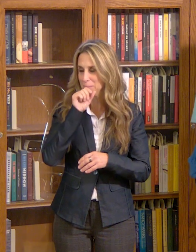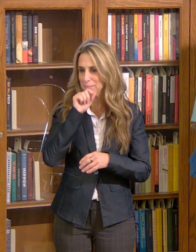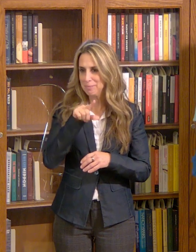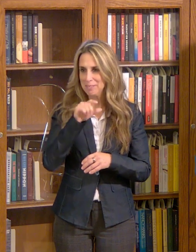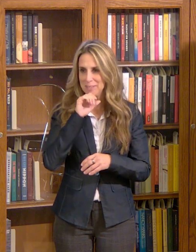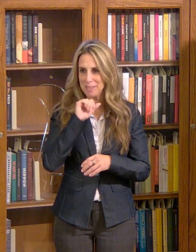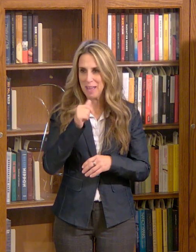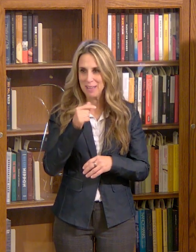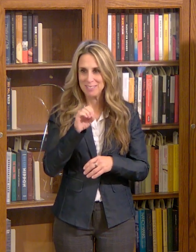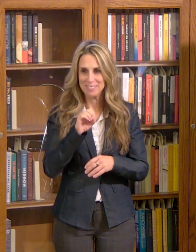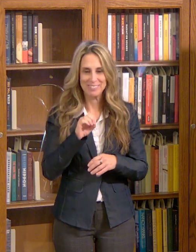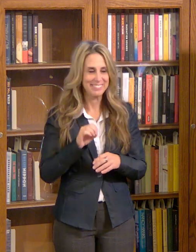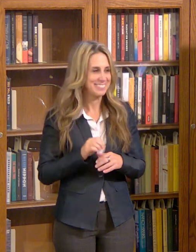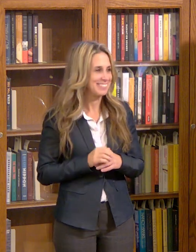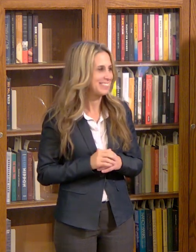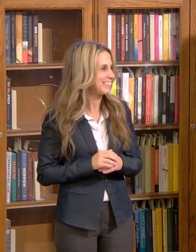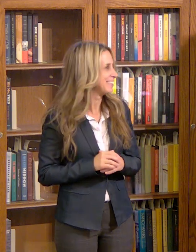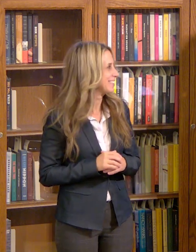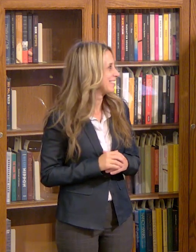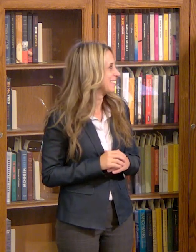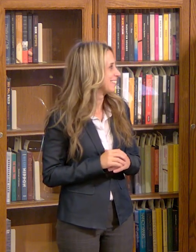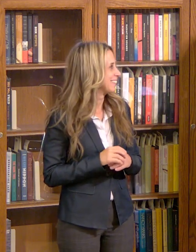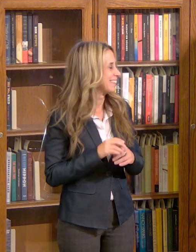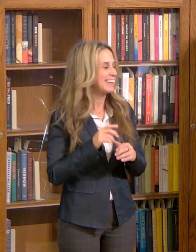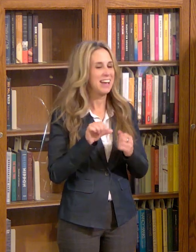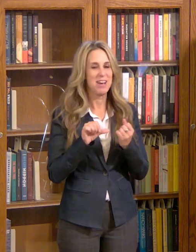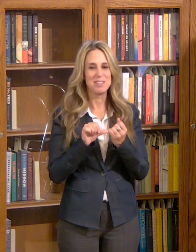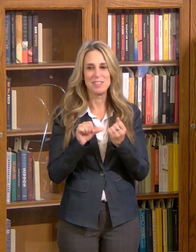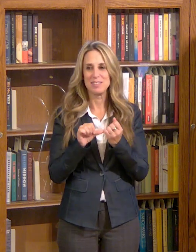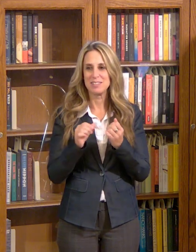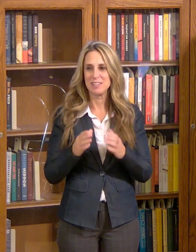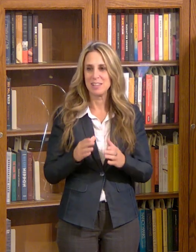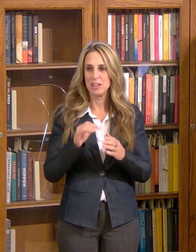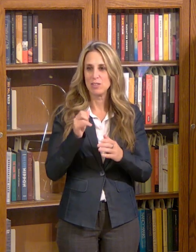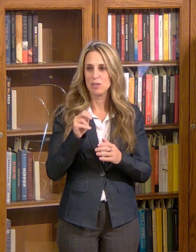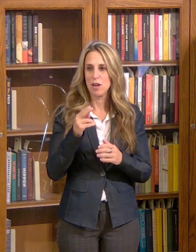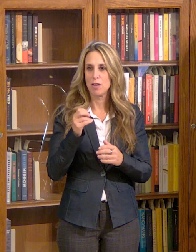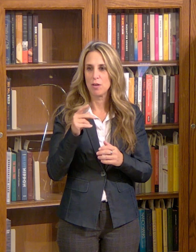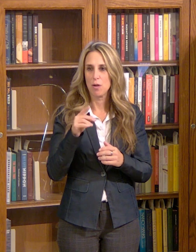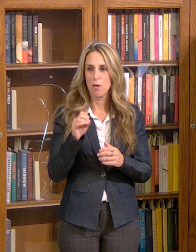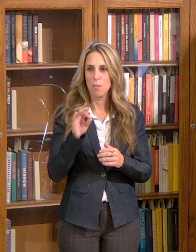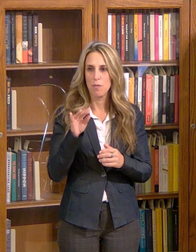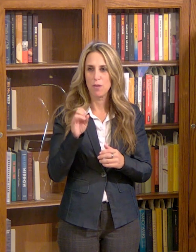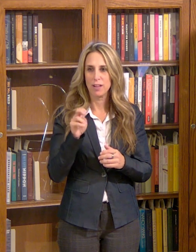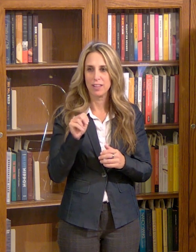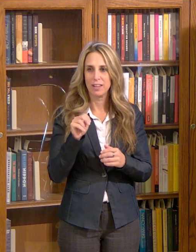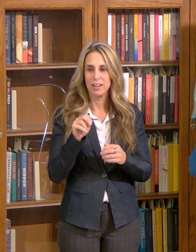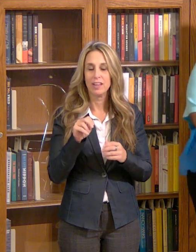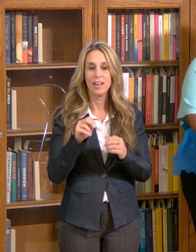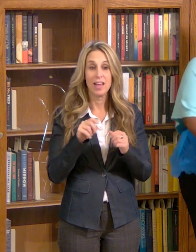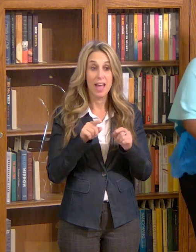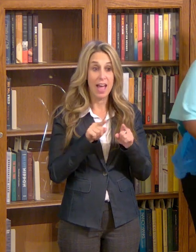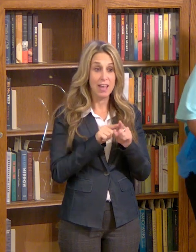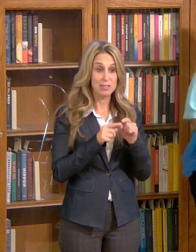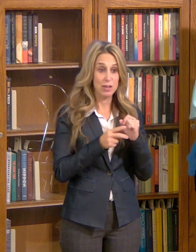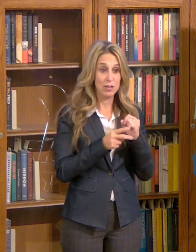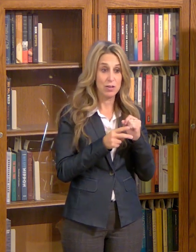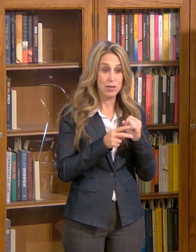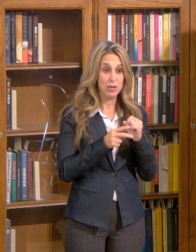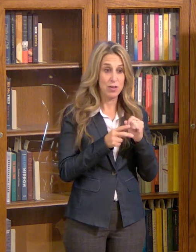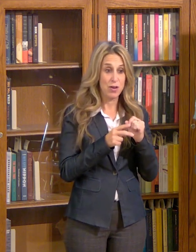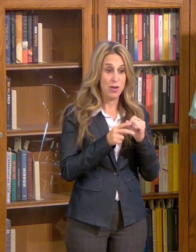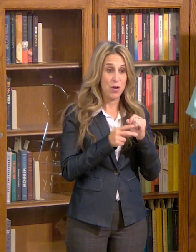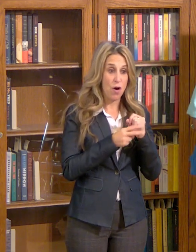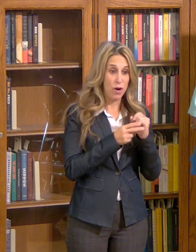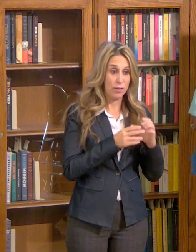became I became an assistant for John Franklin first as an archist uh and then as an